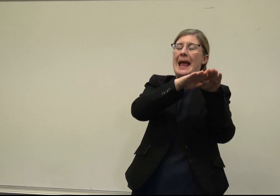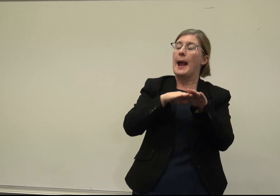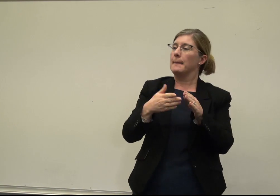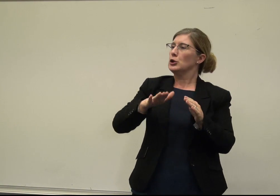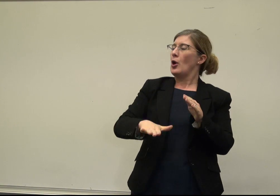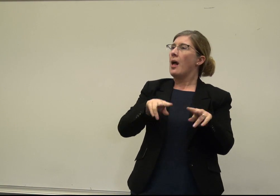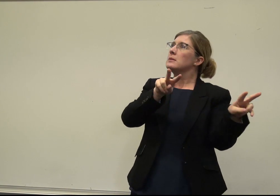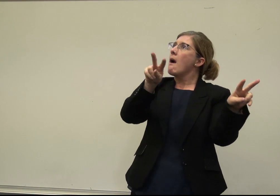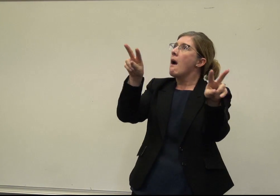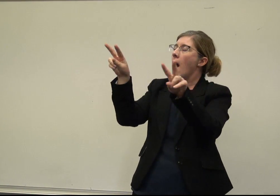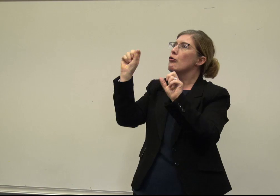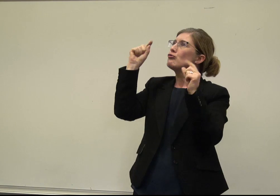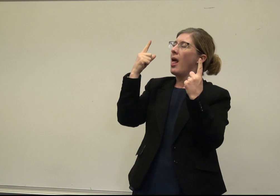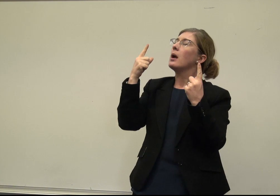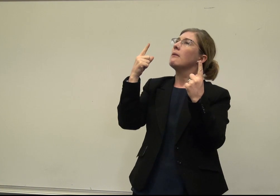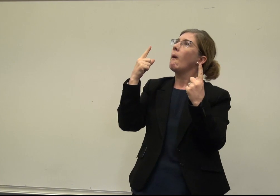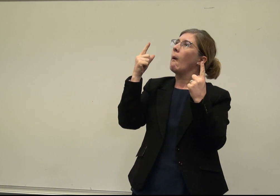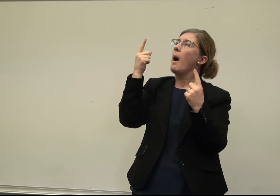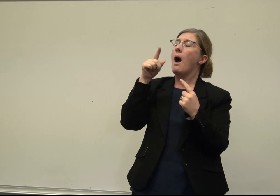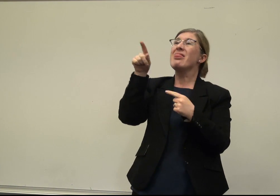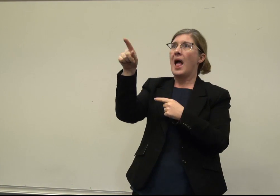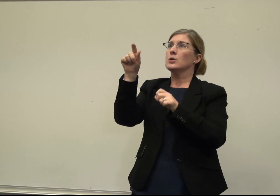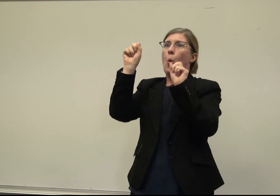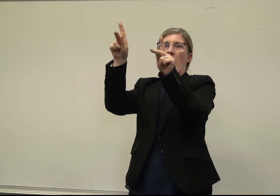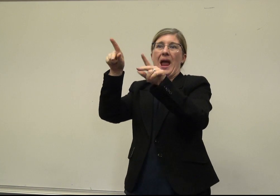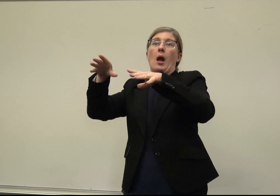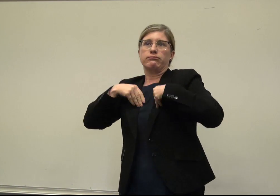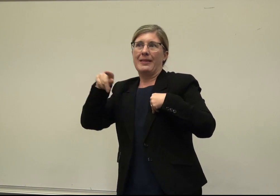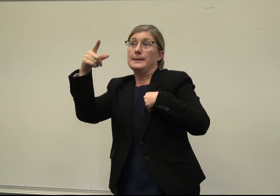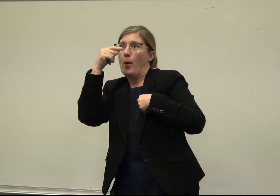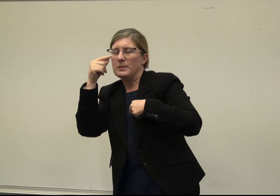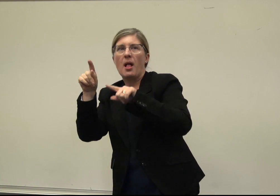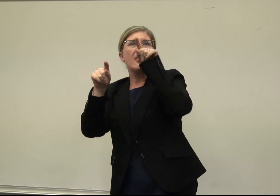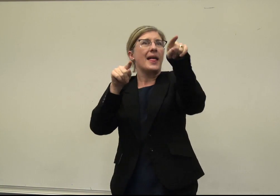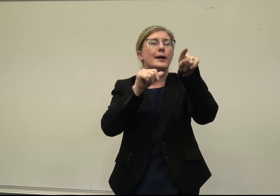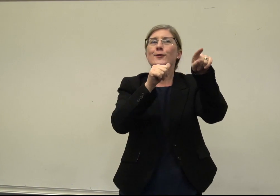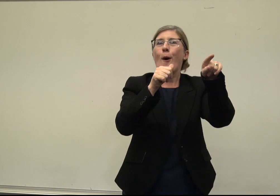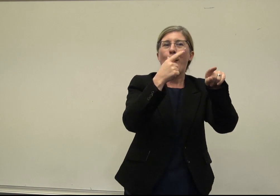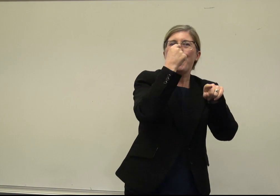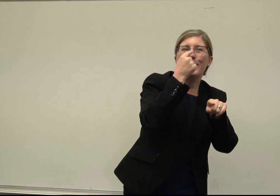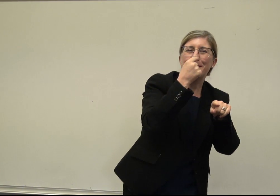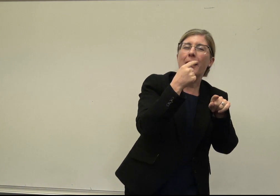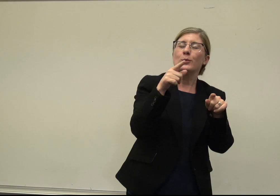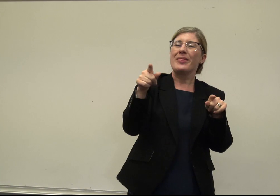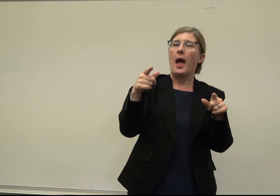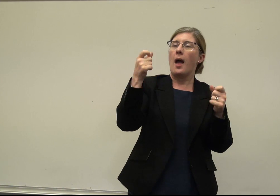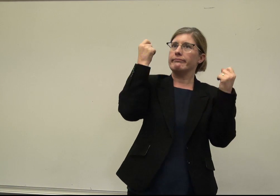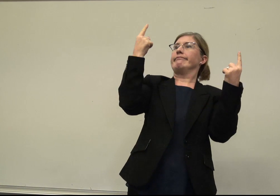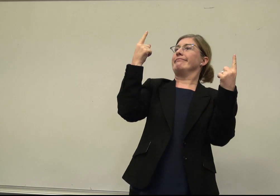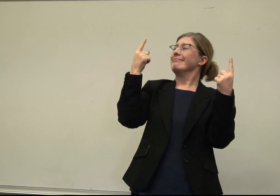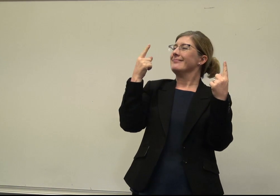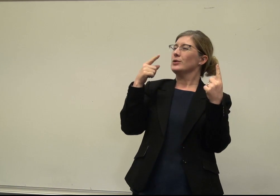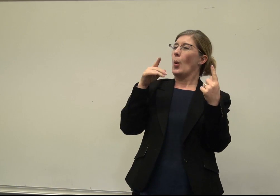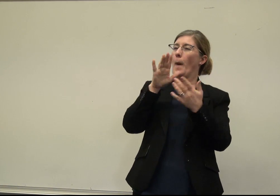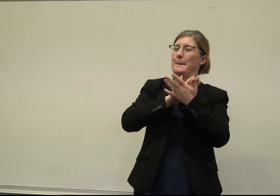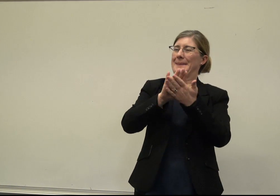to realize what is possible and what is impossible in the language. So having a community around